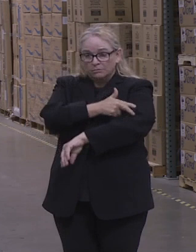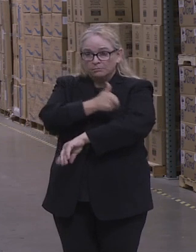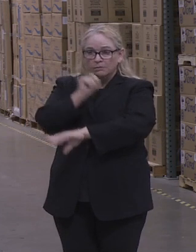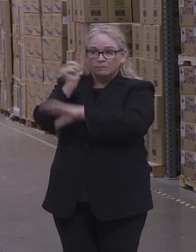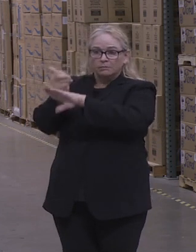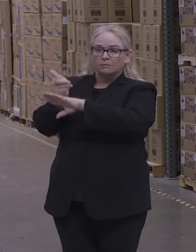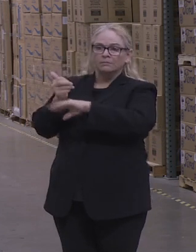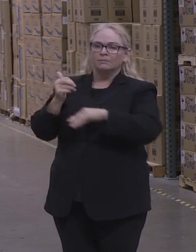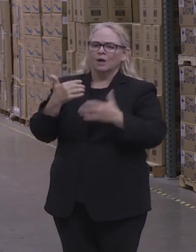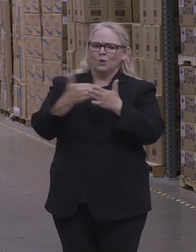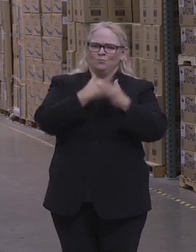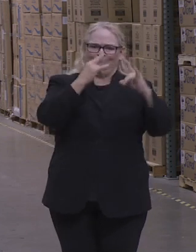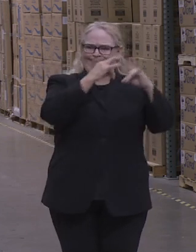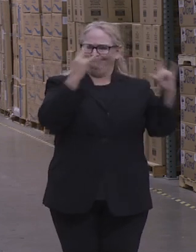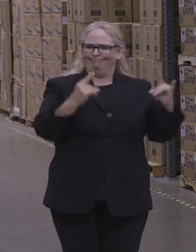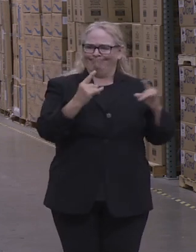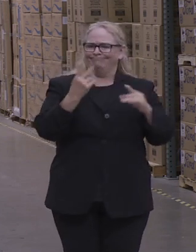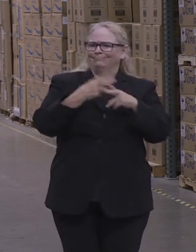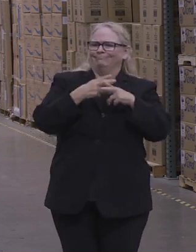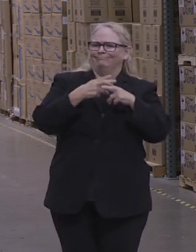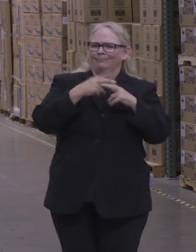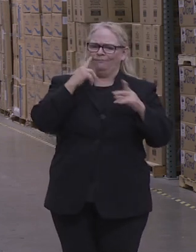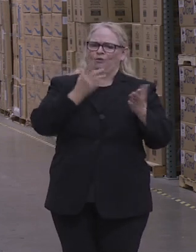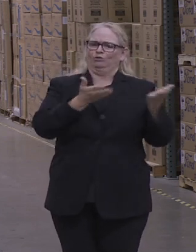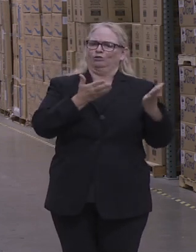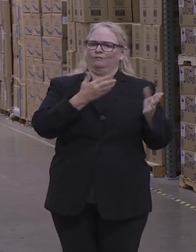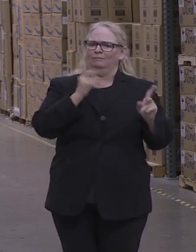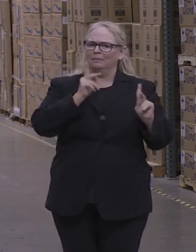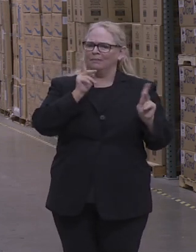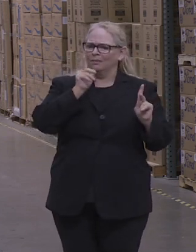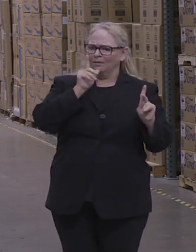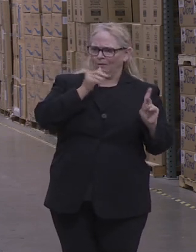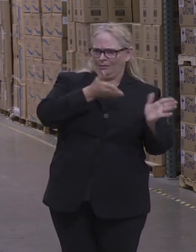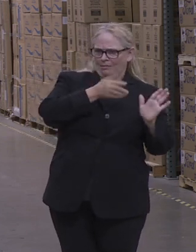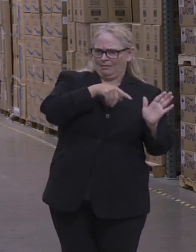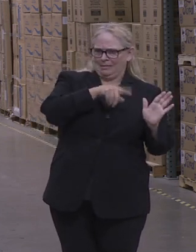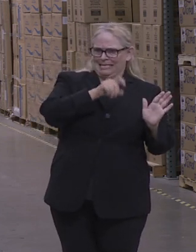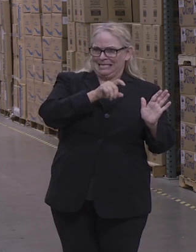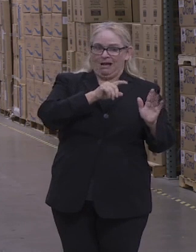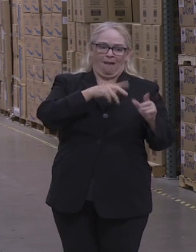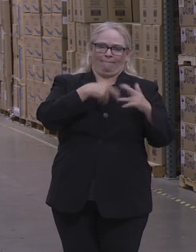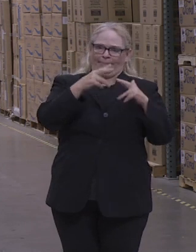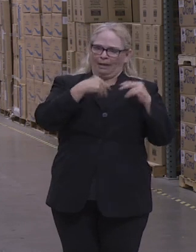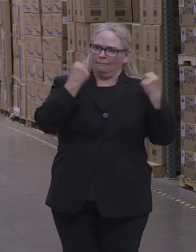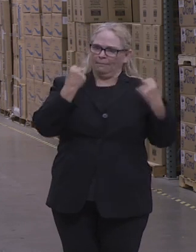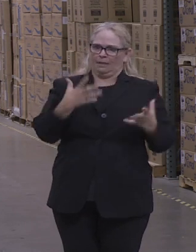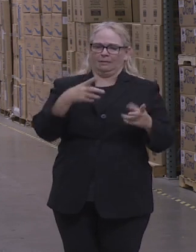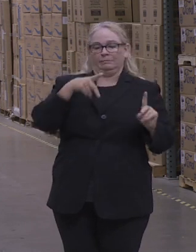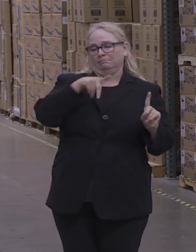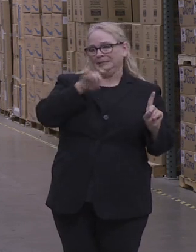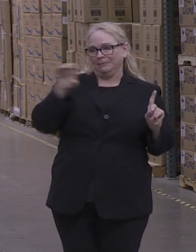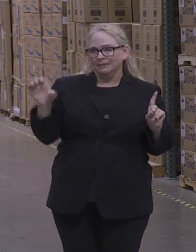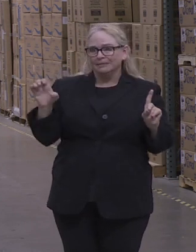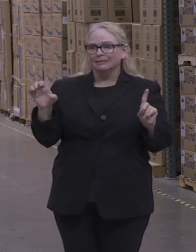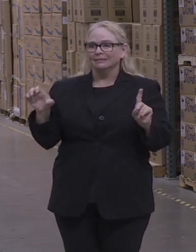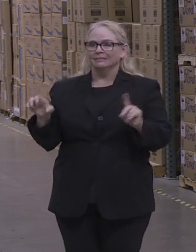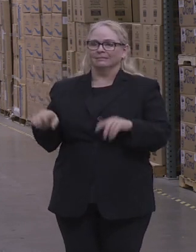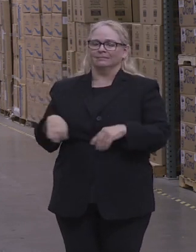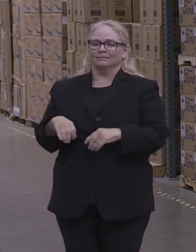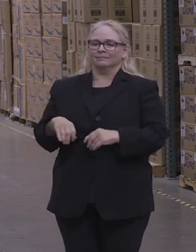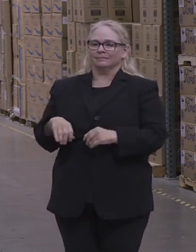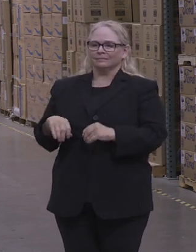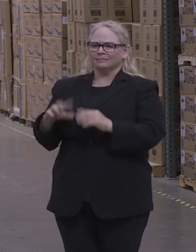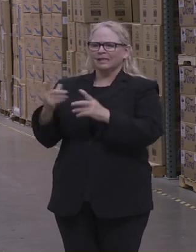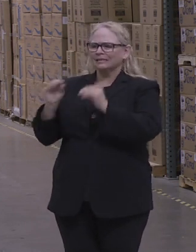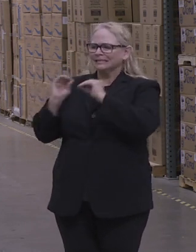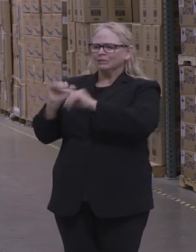quarantine individuals, the ability to build a cohort of over now 10,000 contact tracers in the